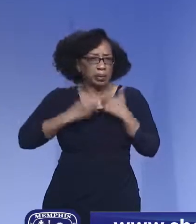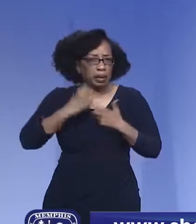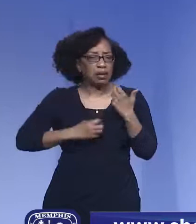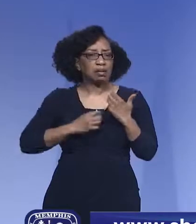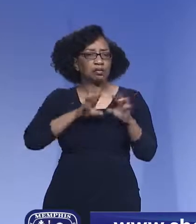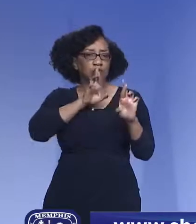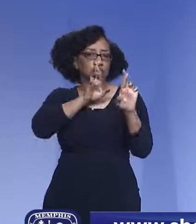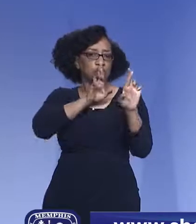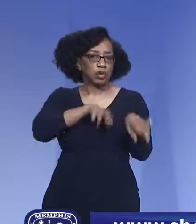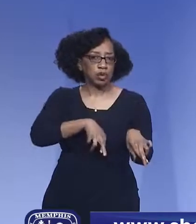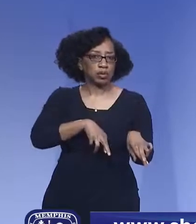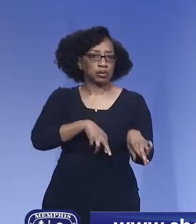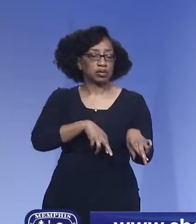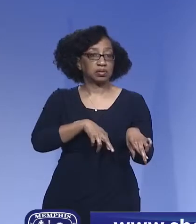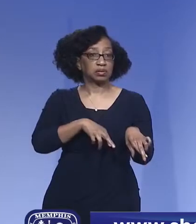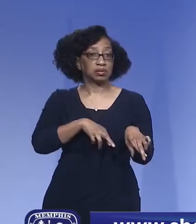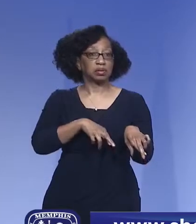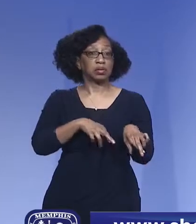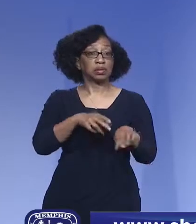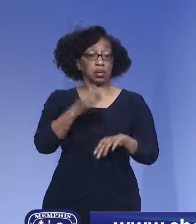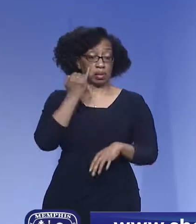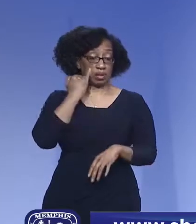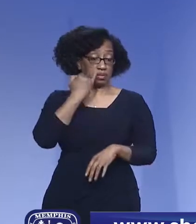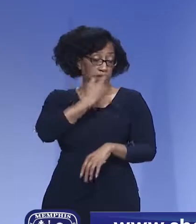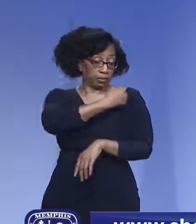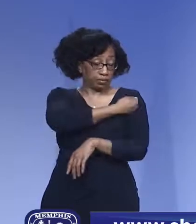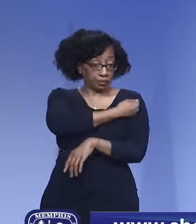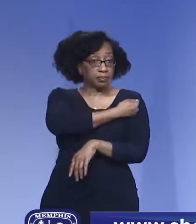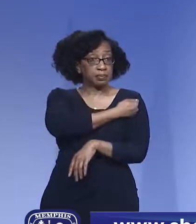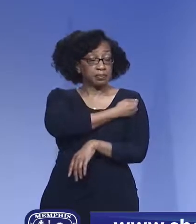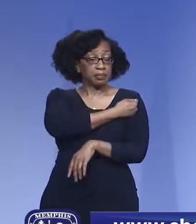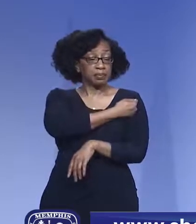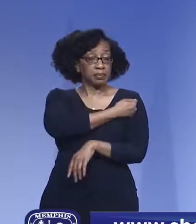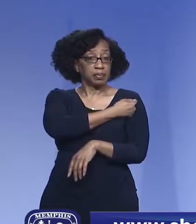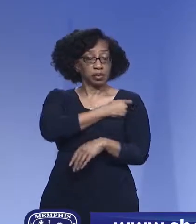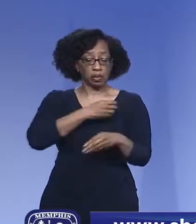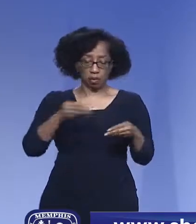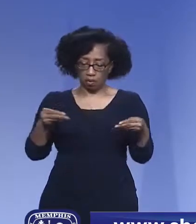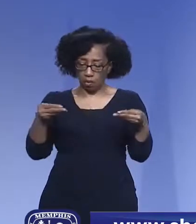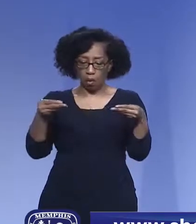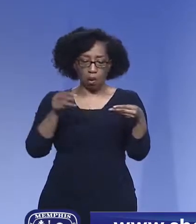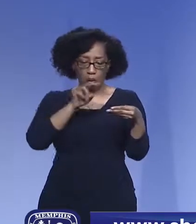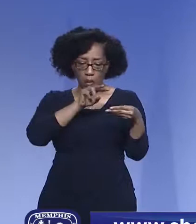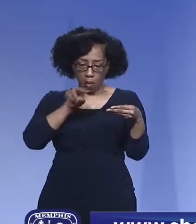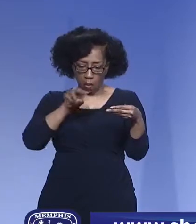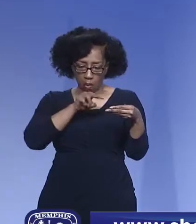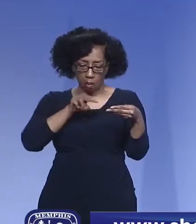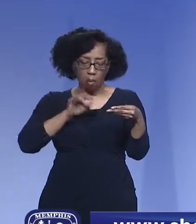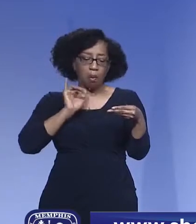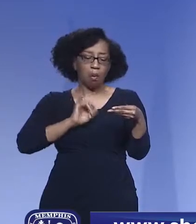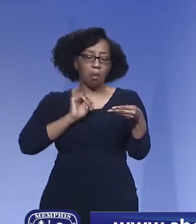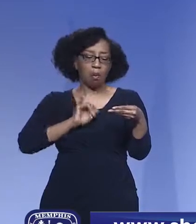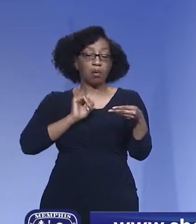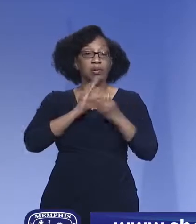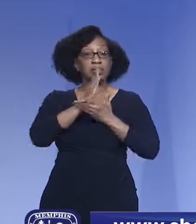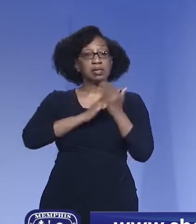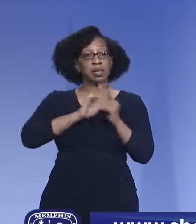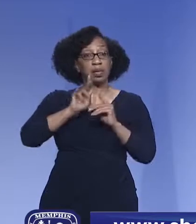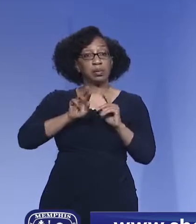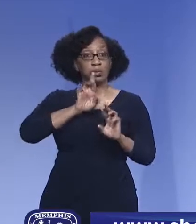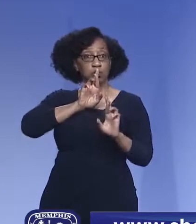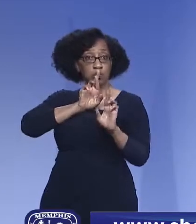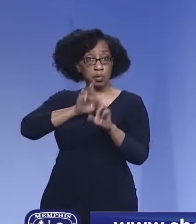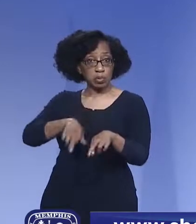that information is provided to you when you get vaccinated. And then as people have reported some of these events, the data's come